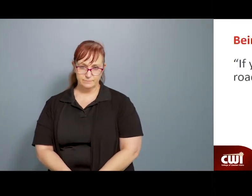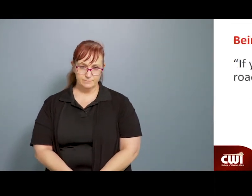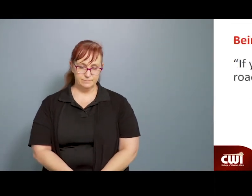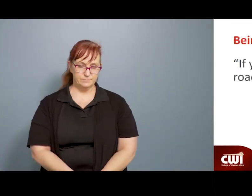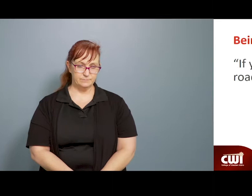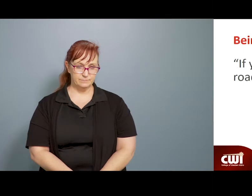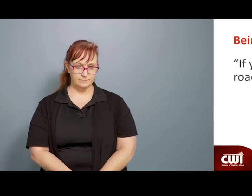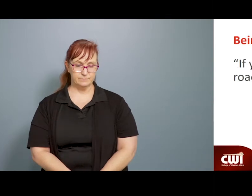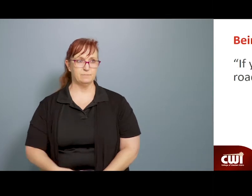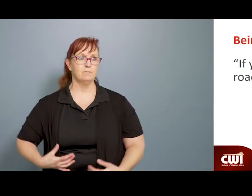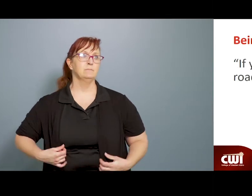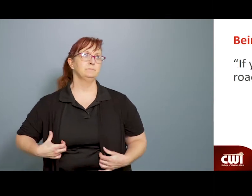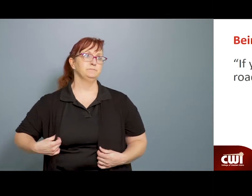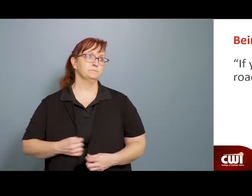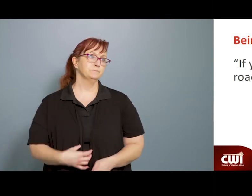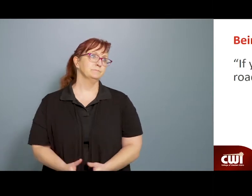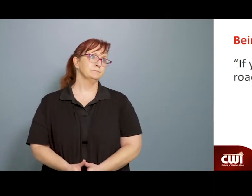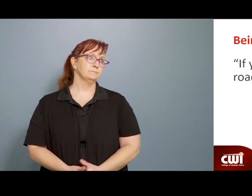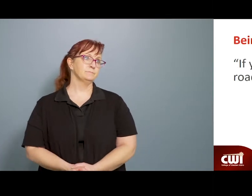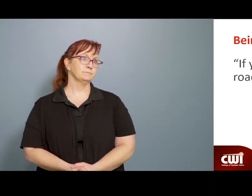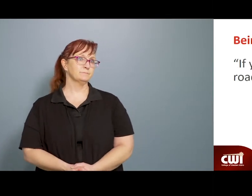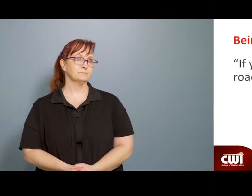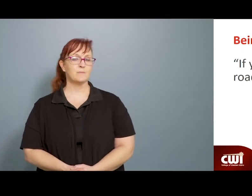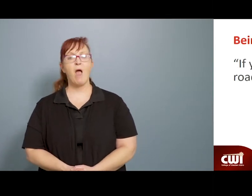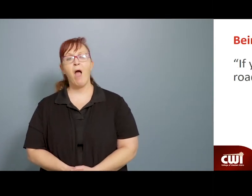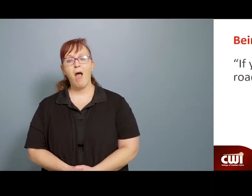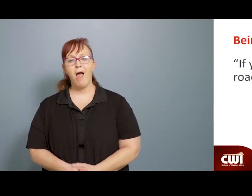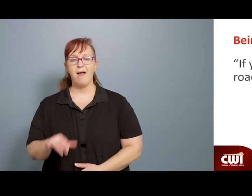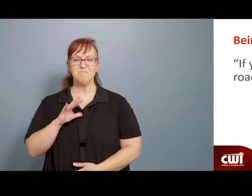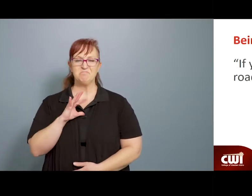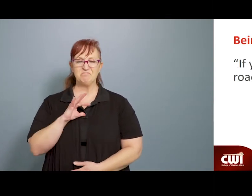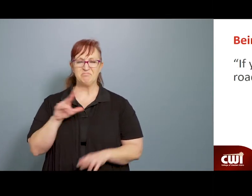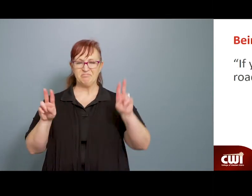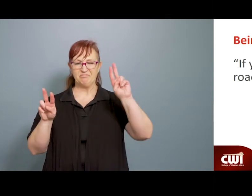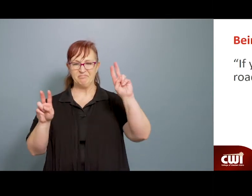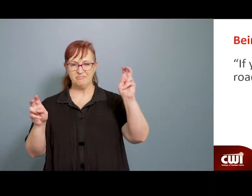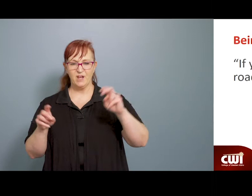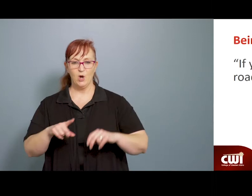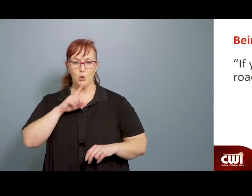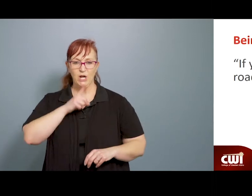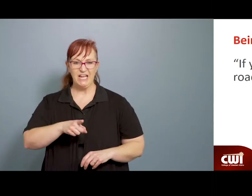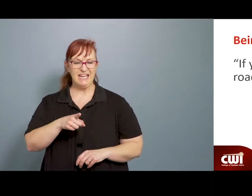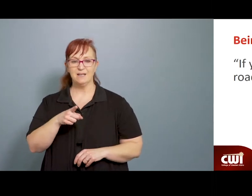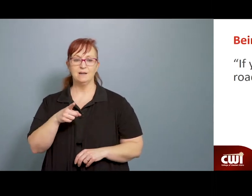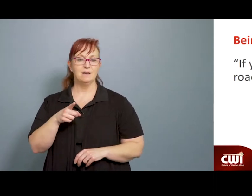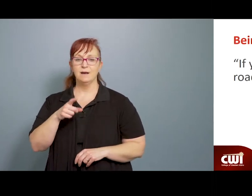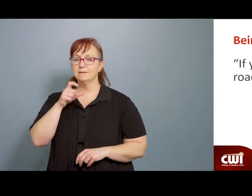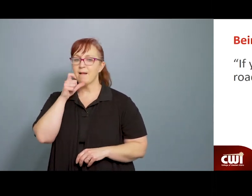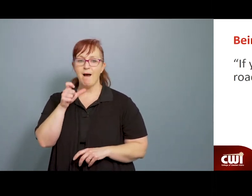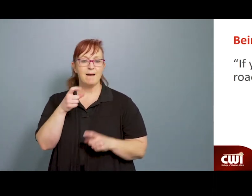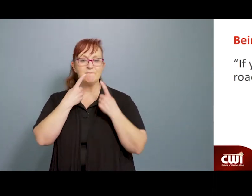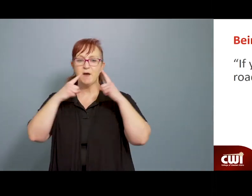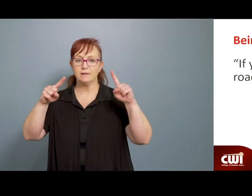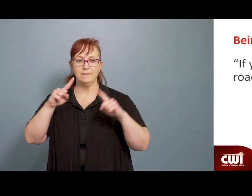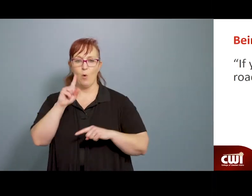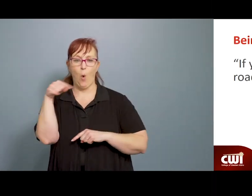So we all know as faculty, lecturing is probably the least effective method for individuals